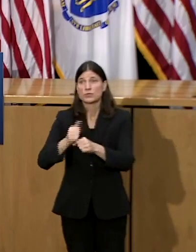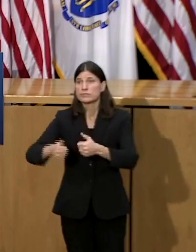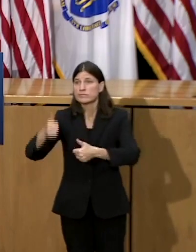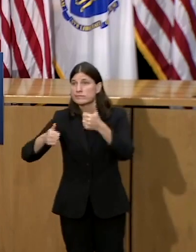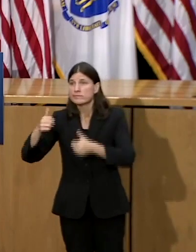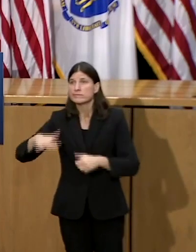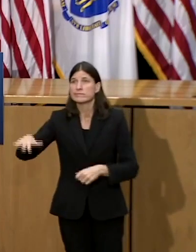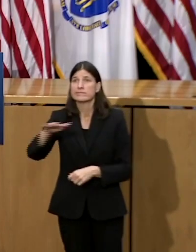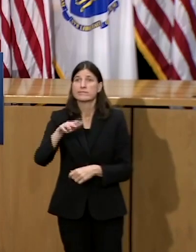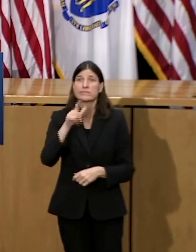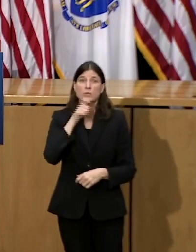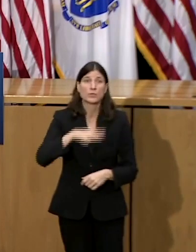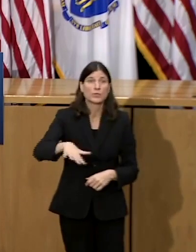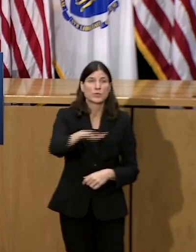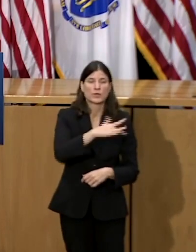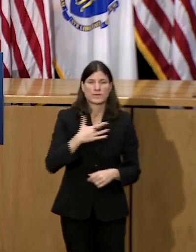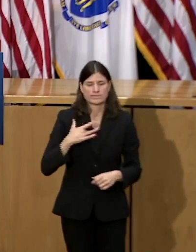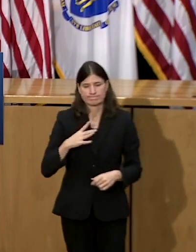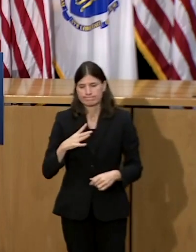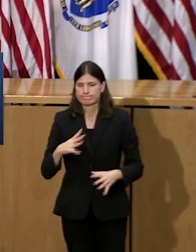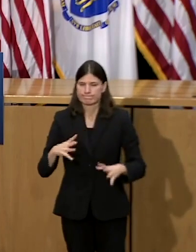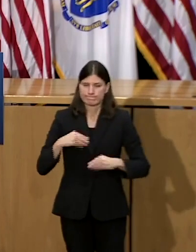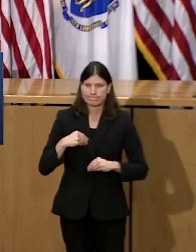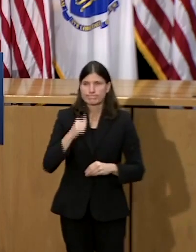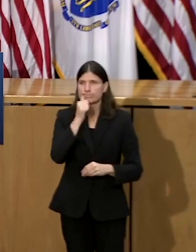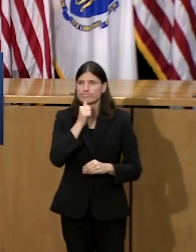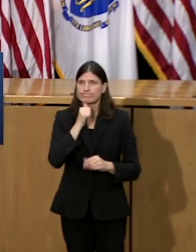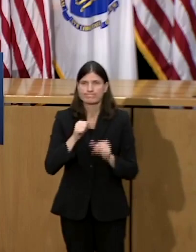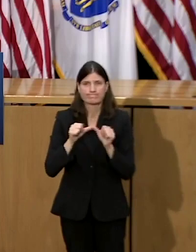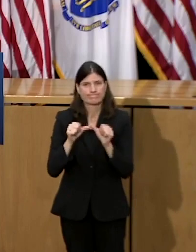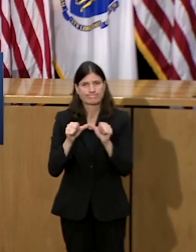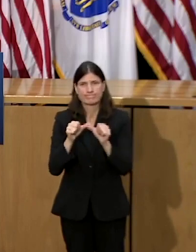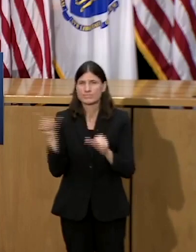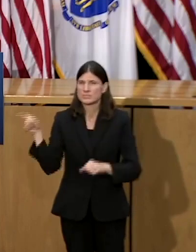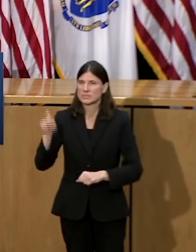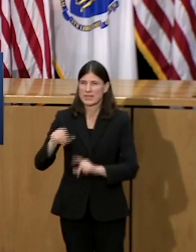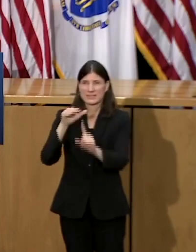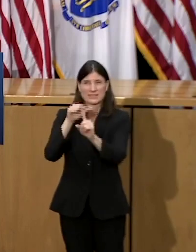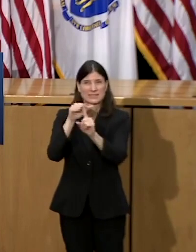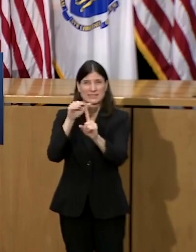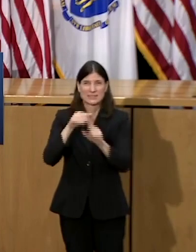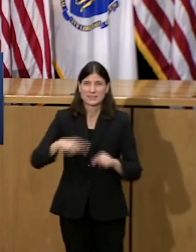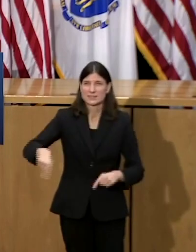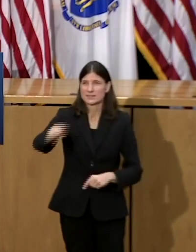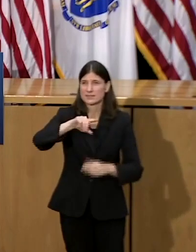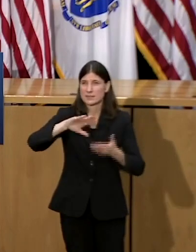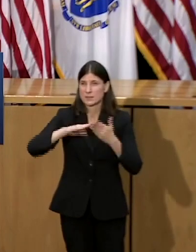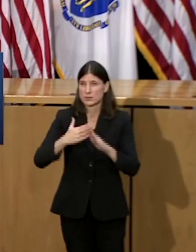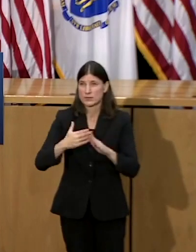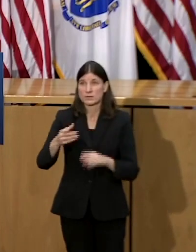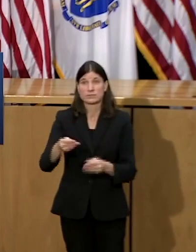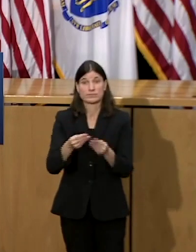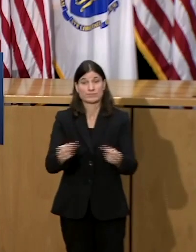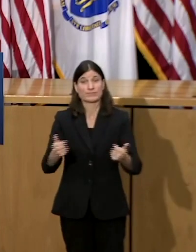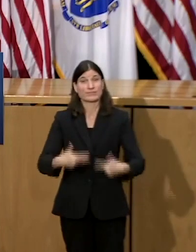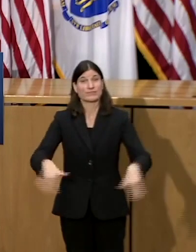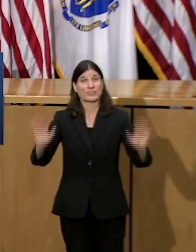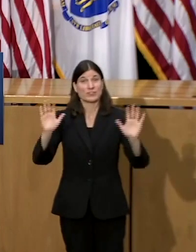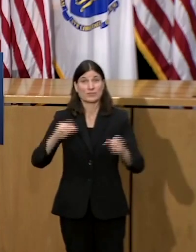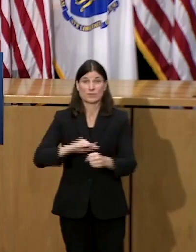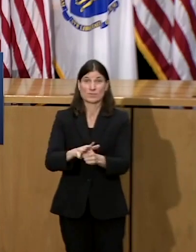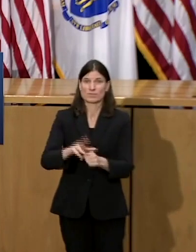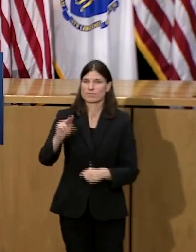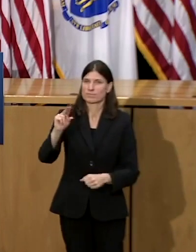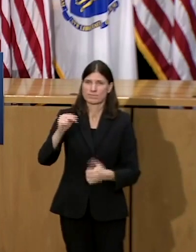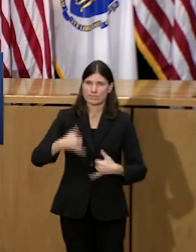we've said before, isn't going anywhere, and until there's a vaccine or a medical breakthrough, it's us against the virus.